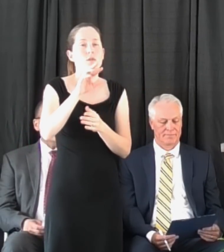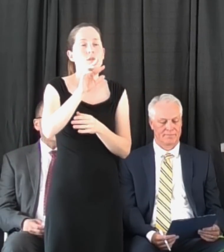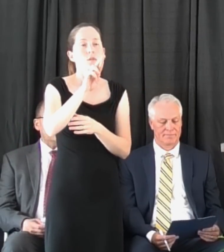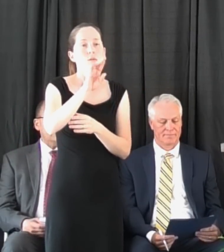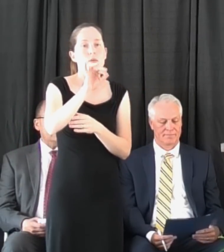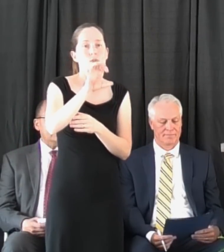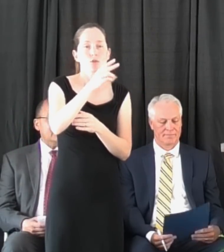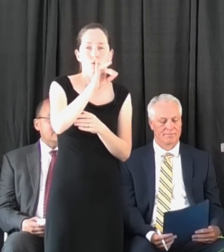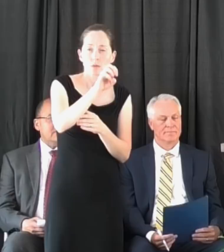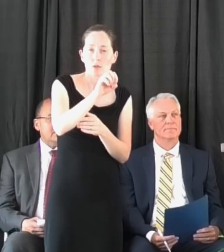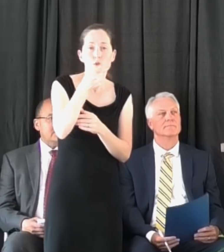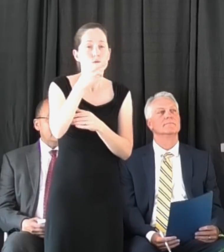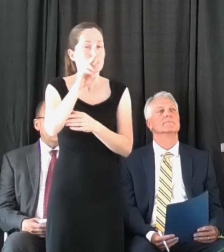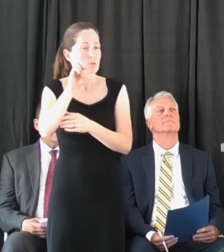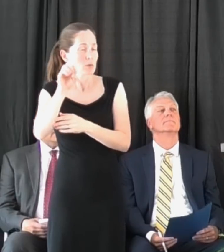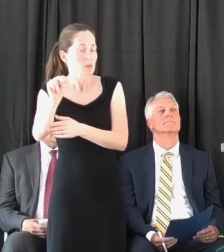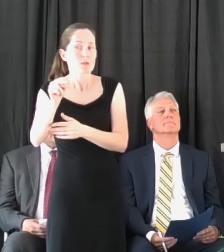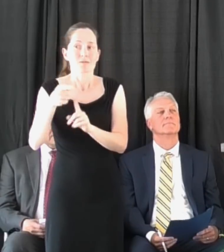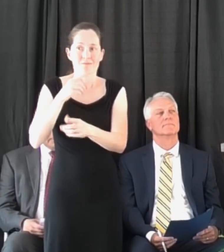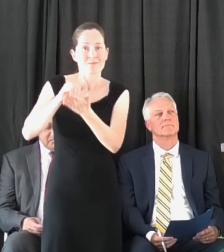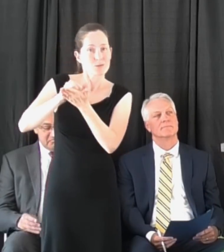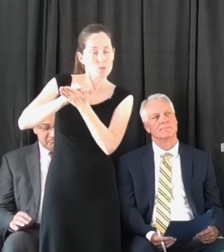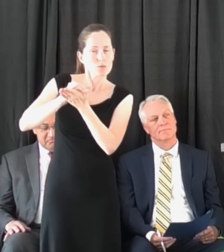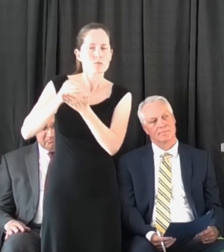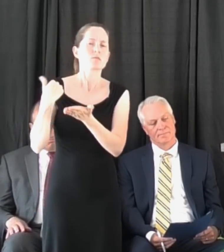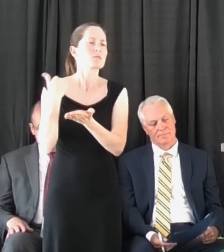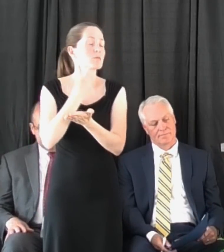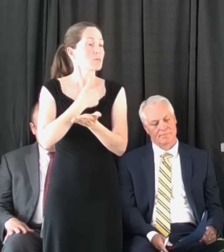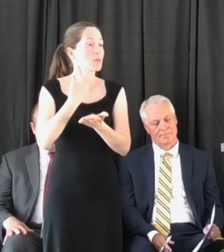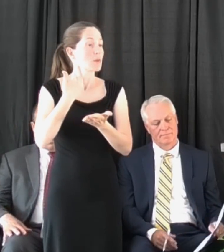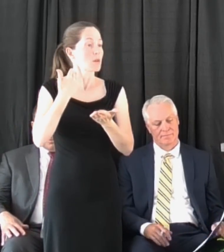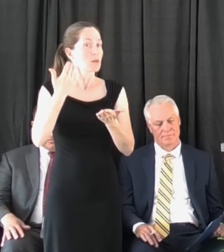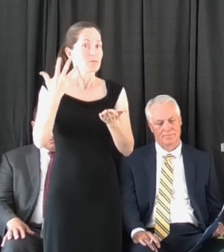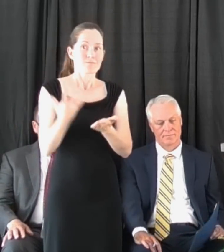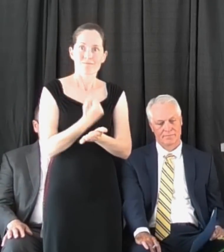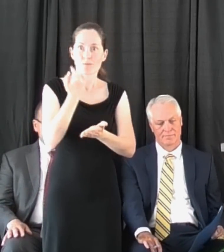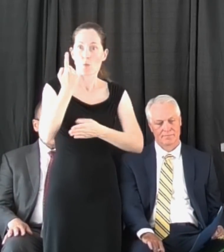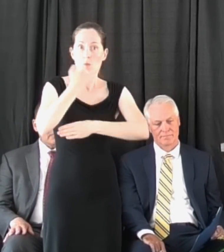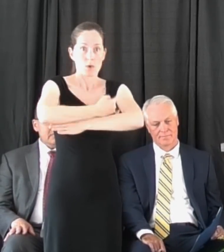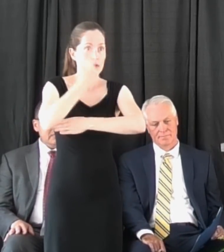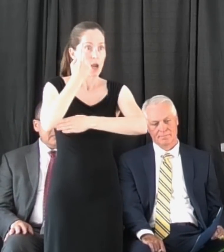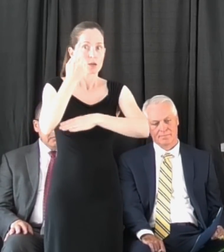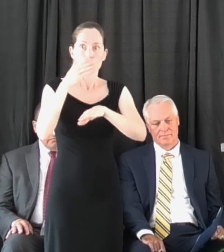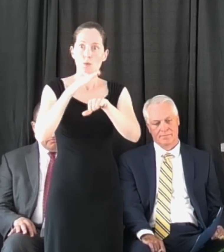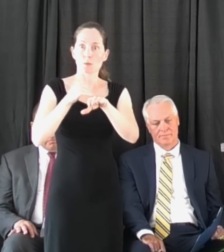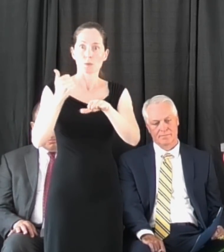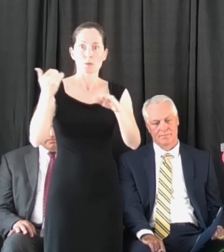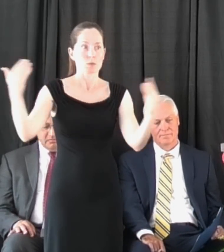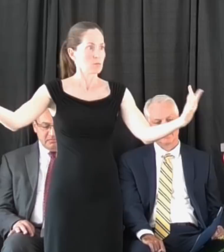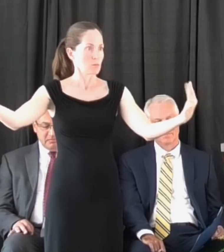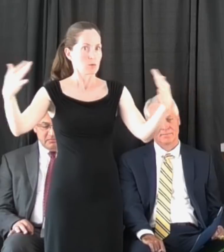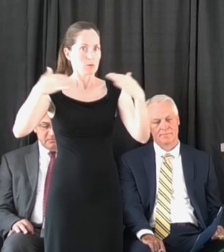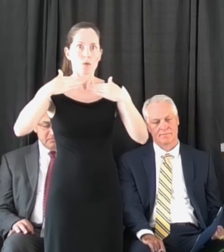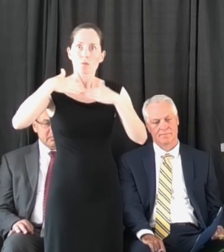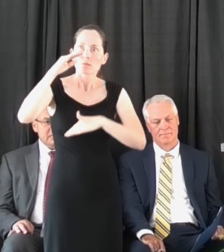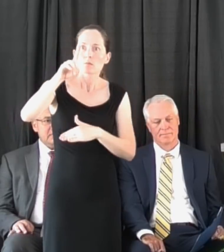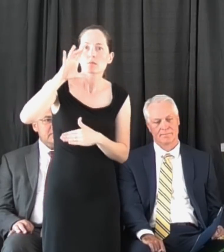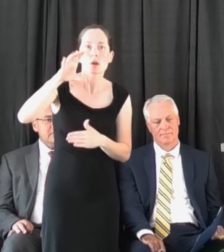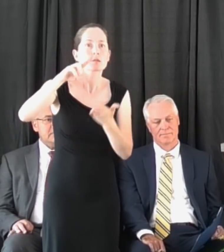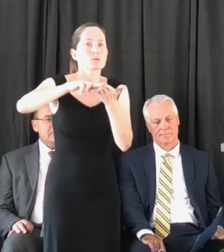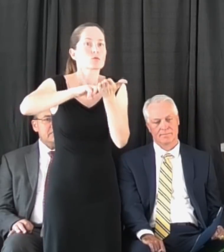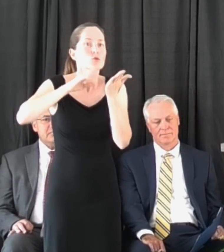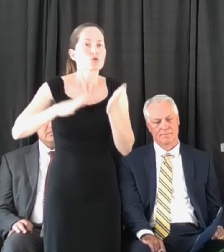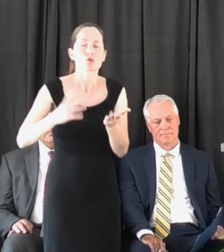York. We held an industry day symposium where we thought a few people would show up. Over 100